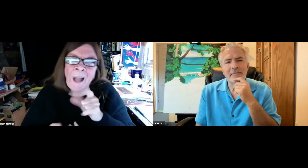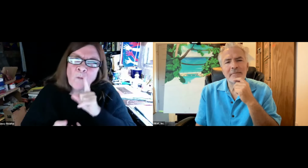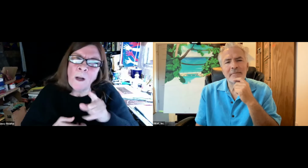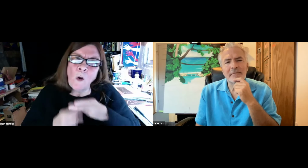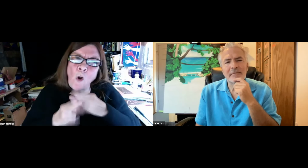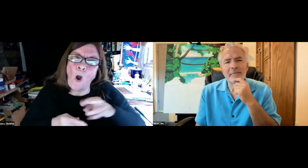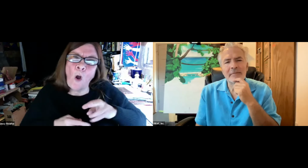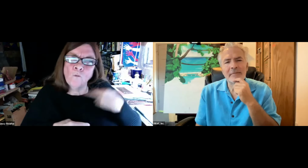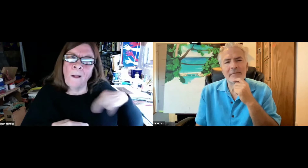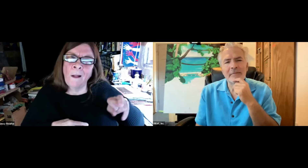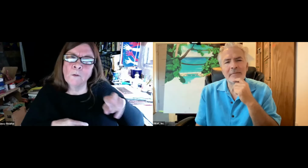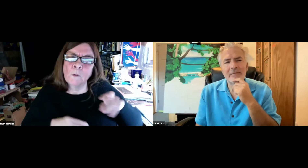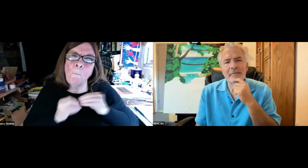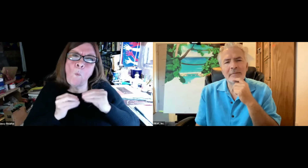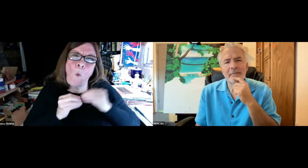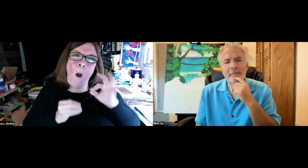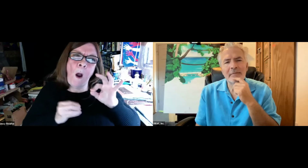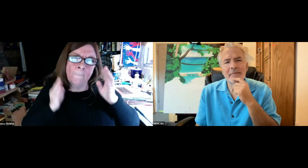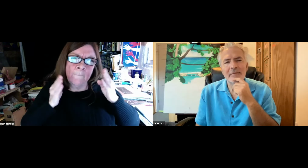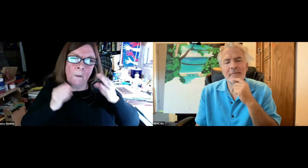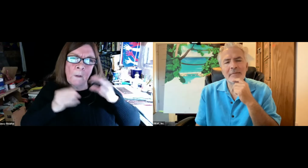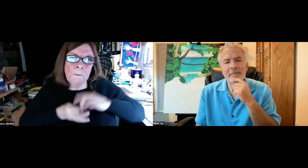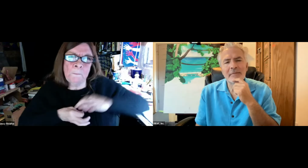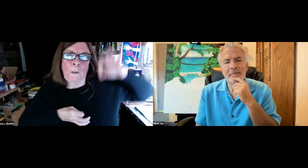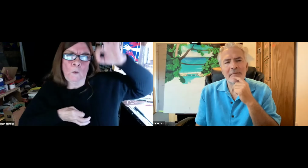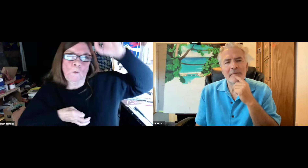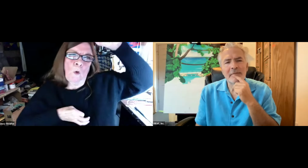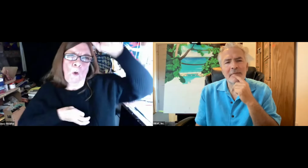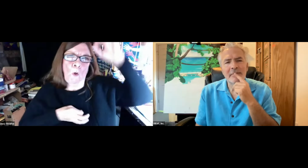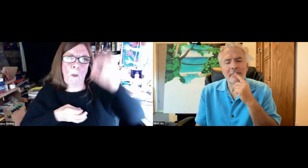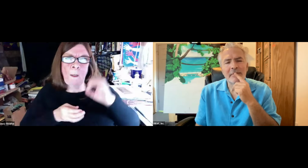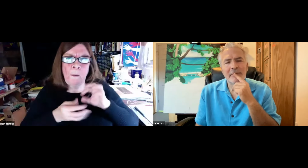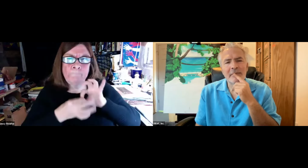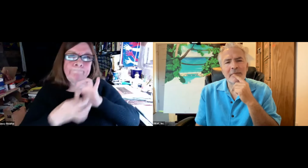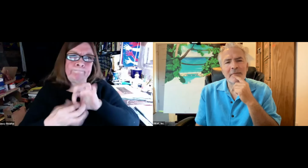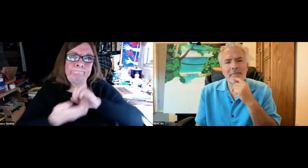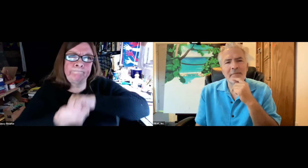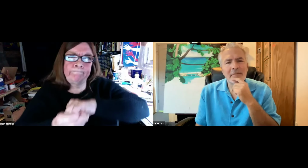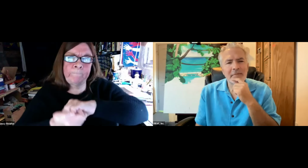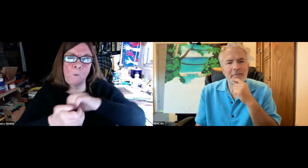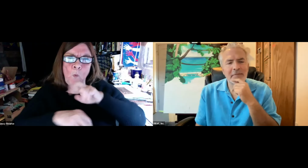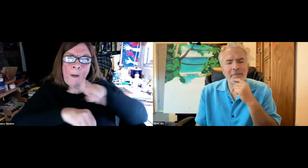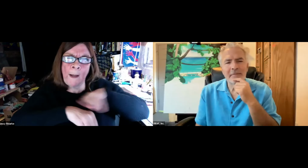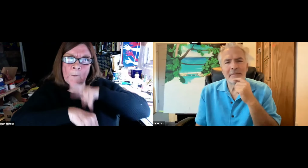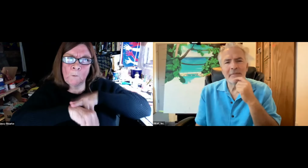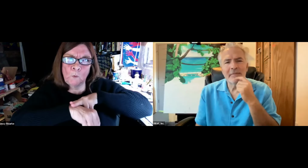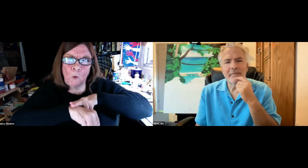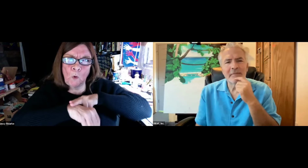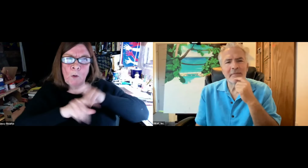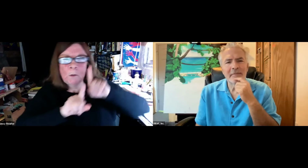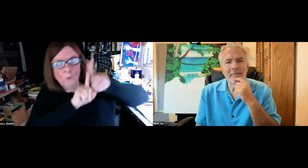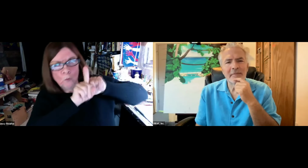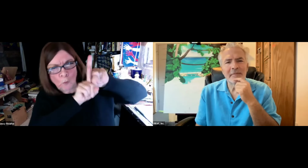path. Not so much religion. It's not considered a religion. But it's more of a